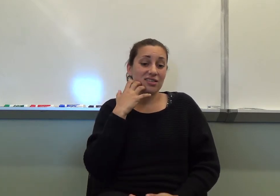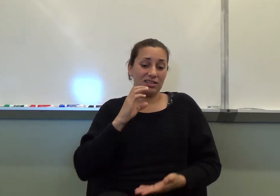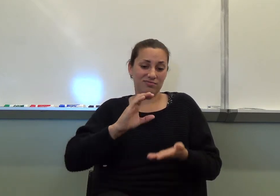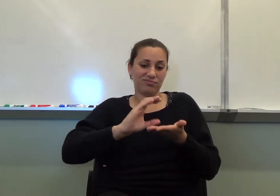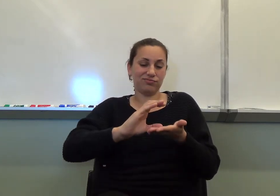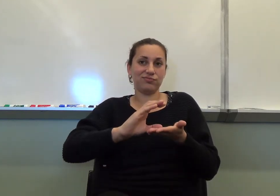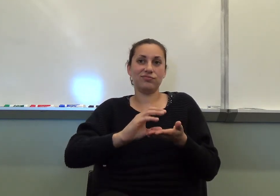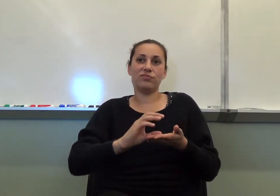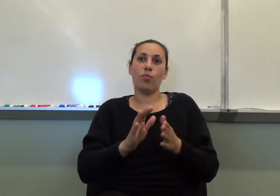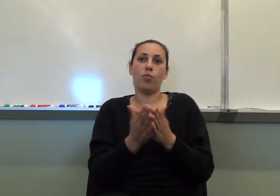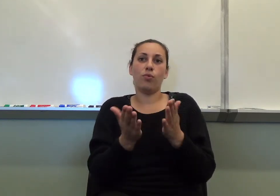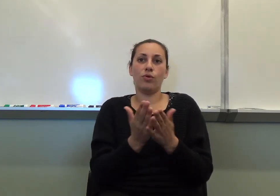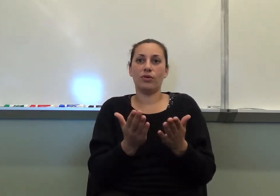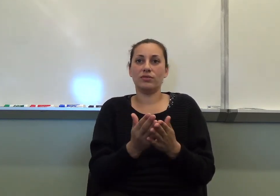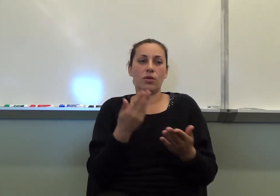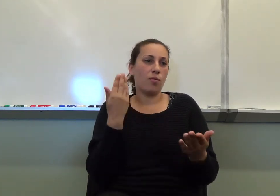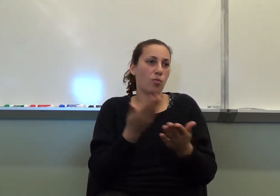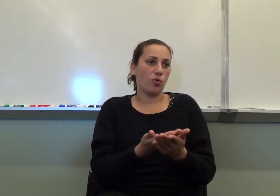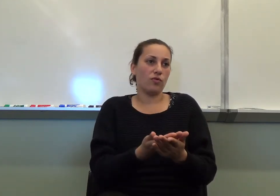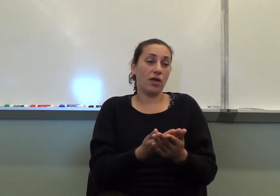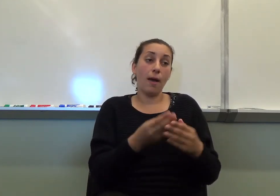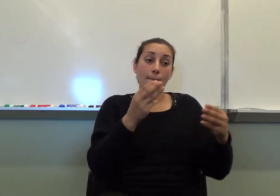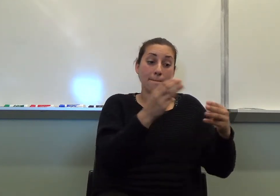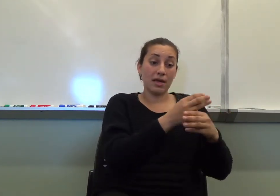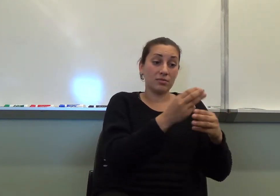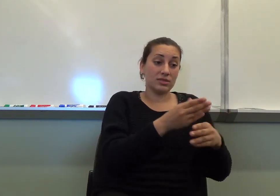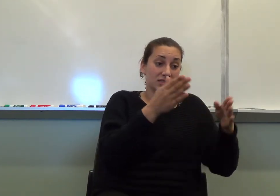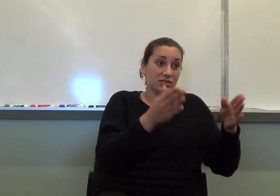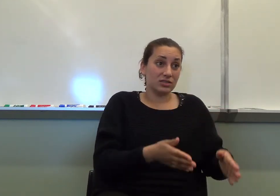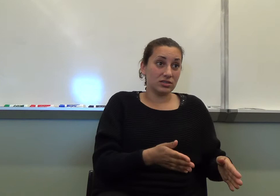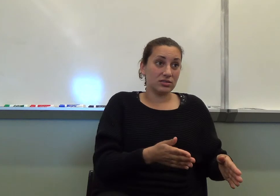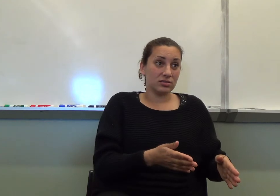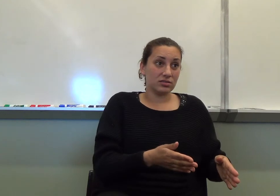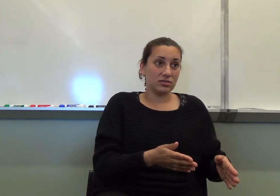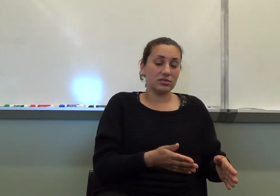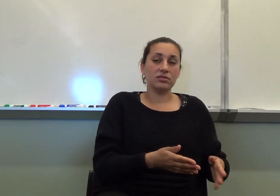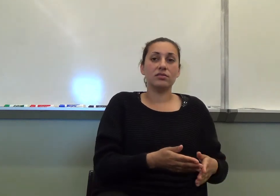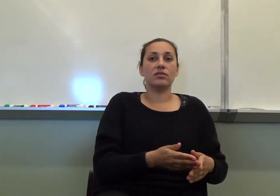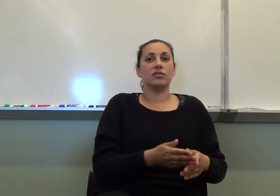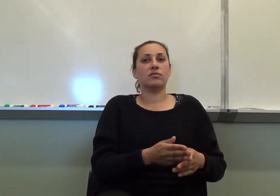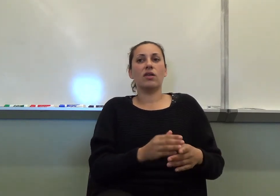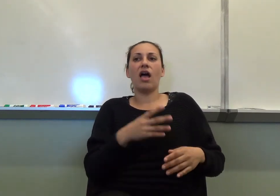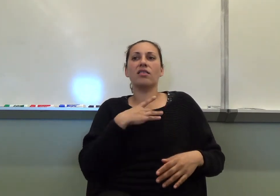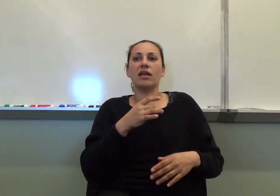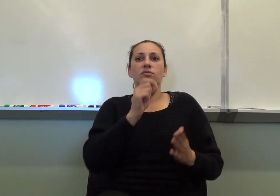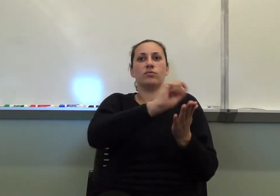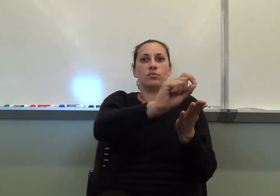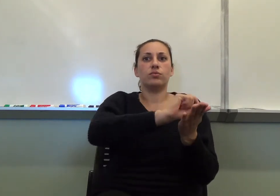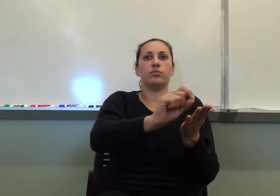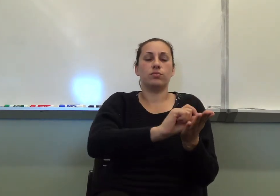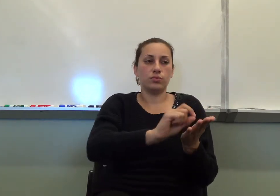With mathematics that very few mathematicians in the world can understand. Very complicated